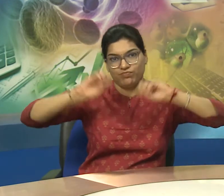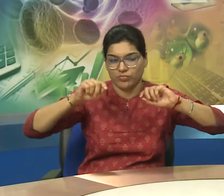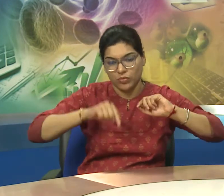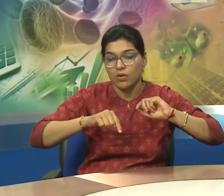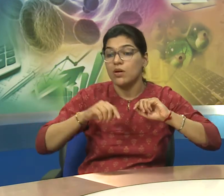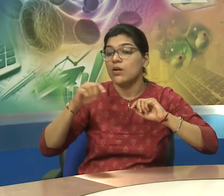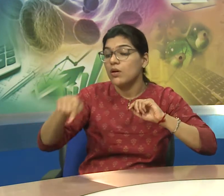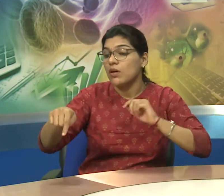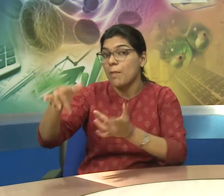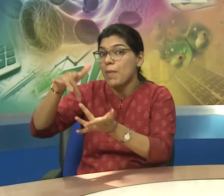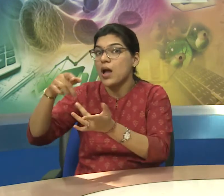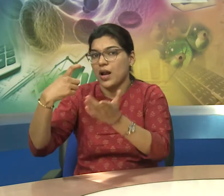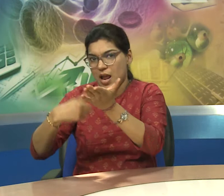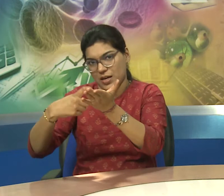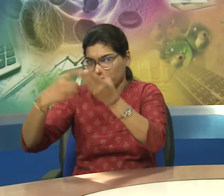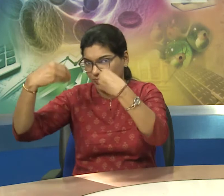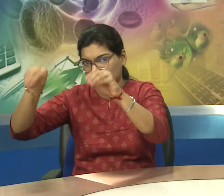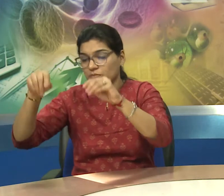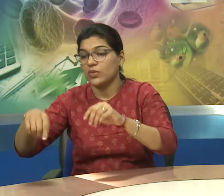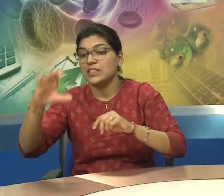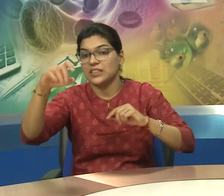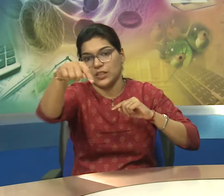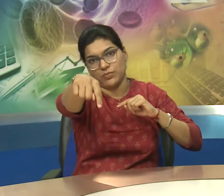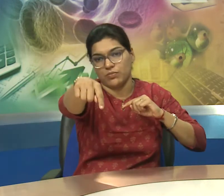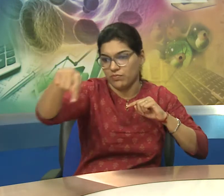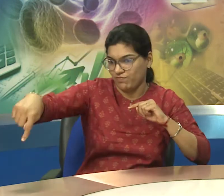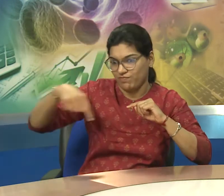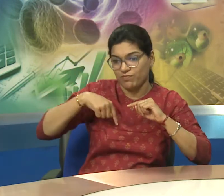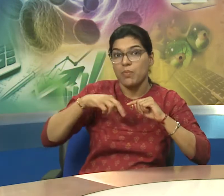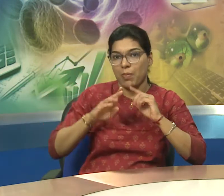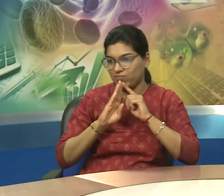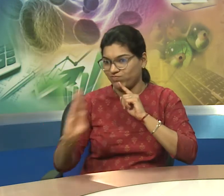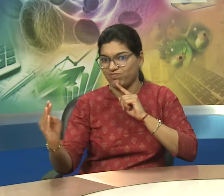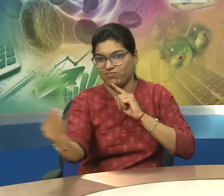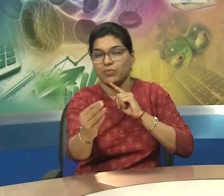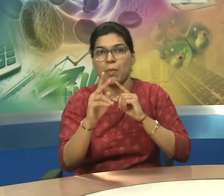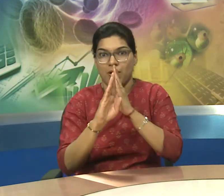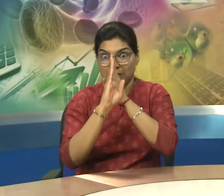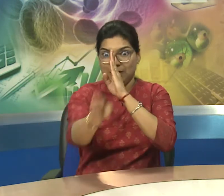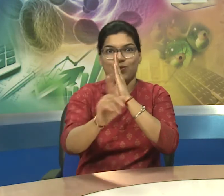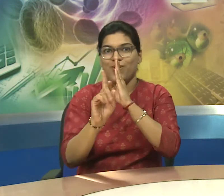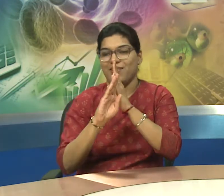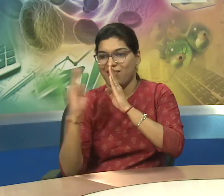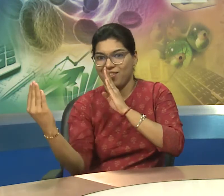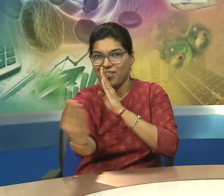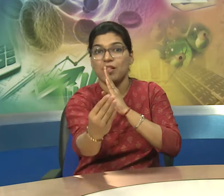sell their products from producer to consumers.